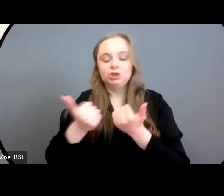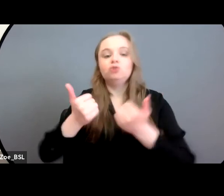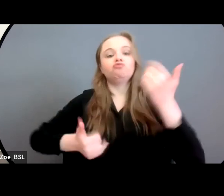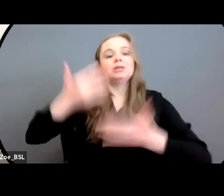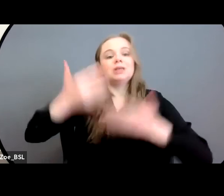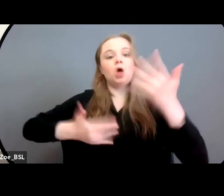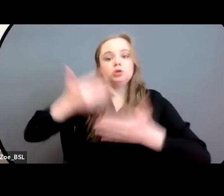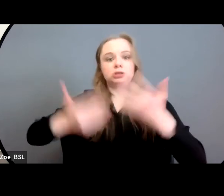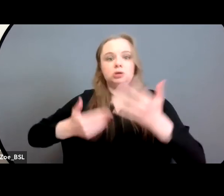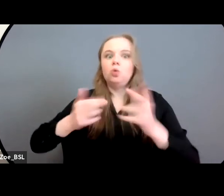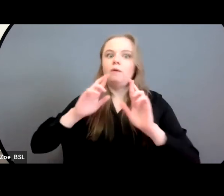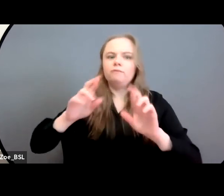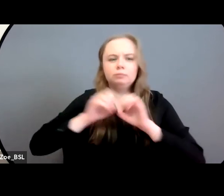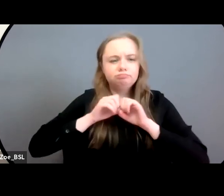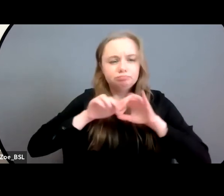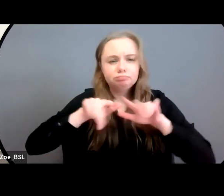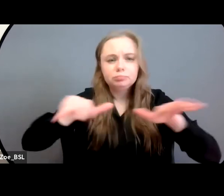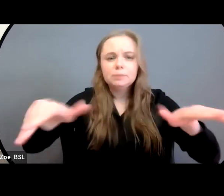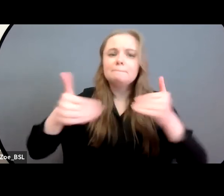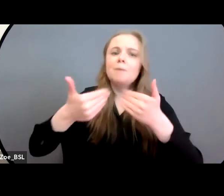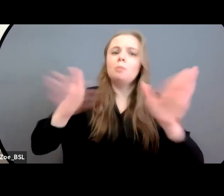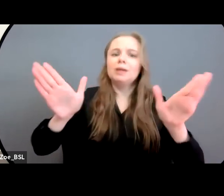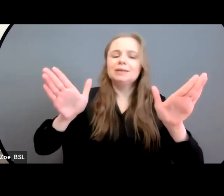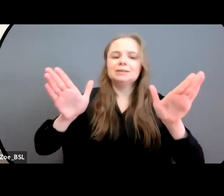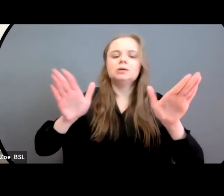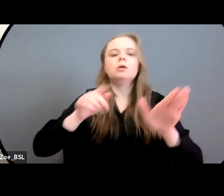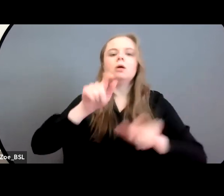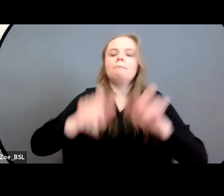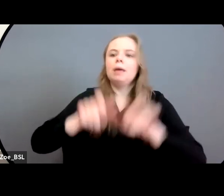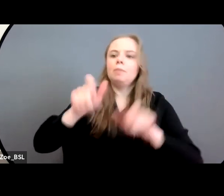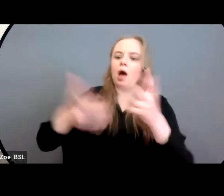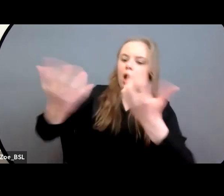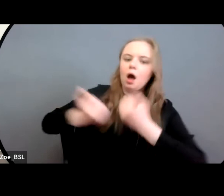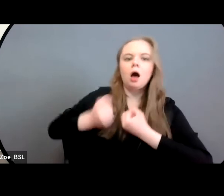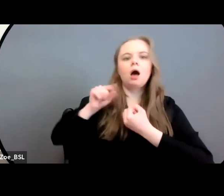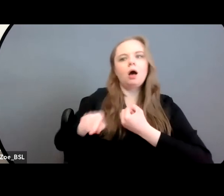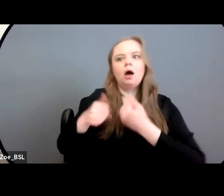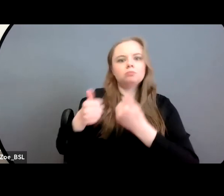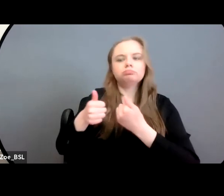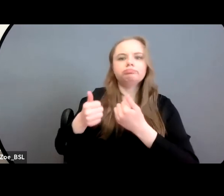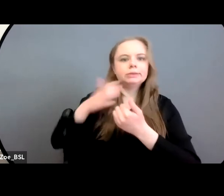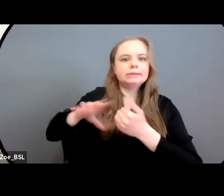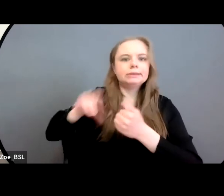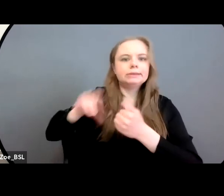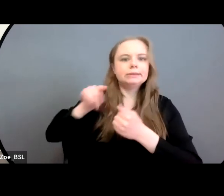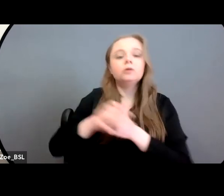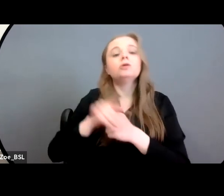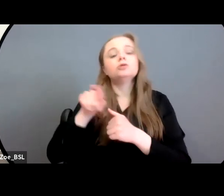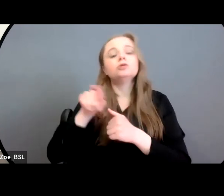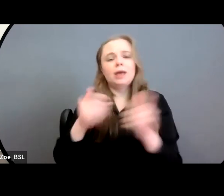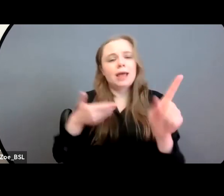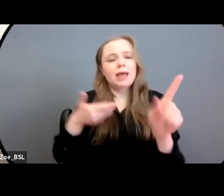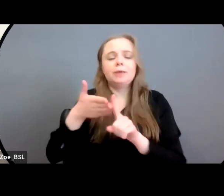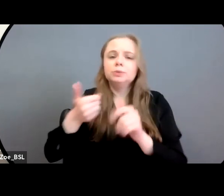where they're needed most, and actually, you know, as the slide says, to really support universities and decision makers